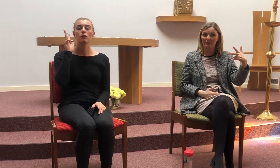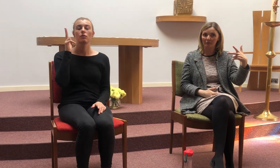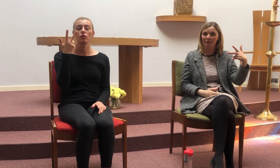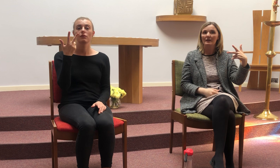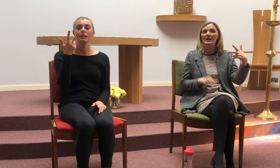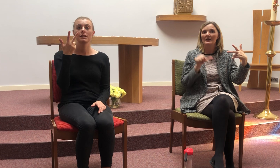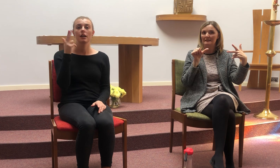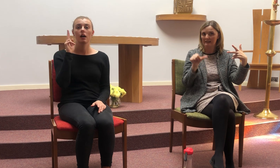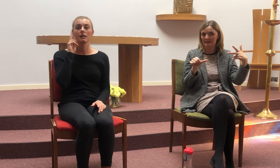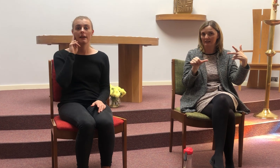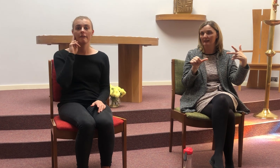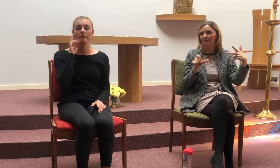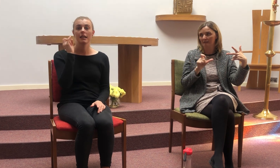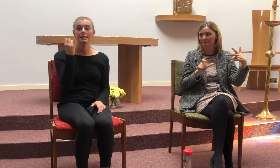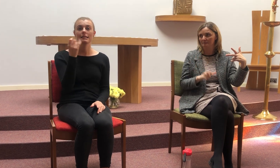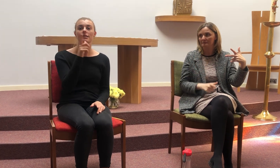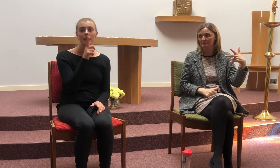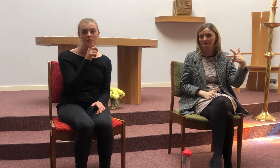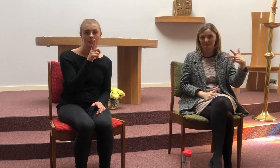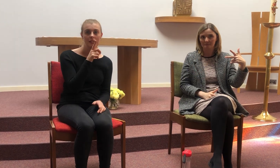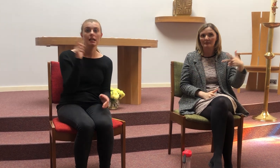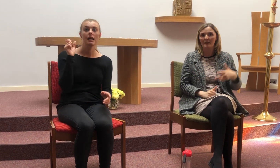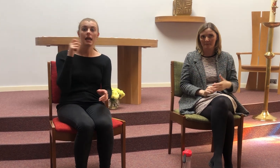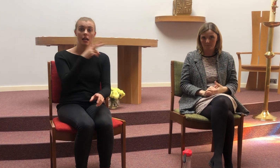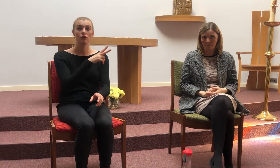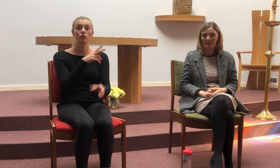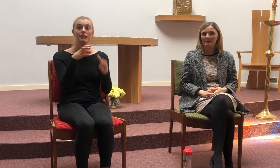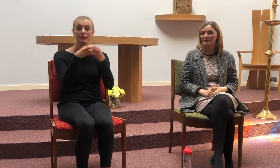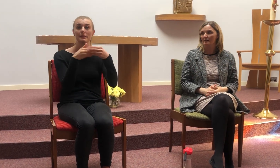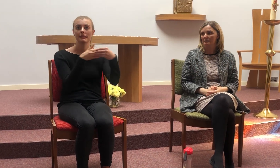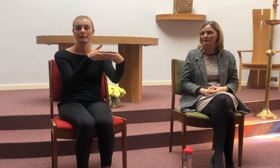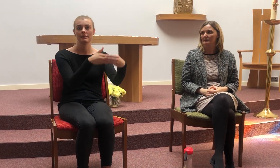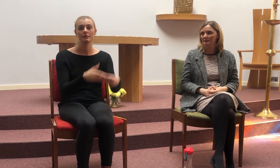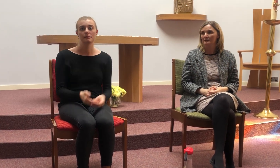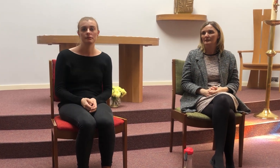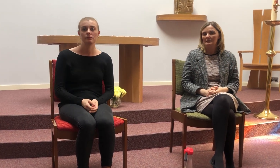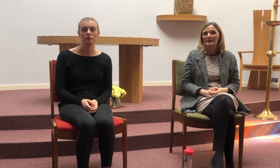3 are deaf and 6 are hearing. Yeah.